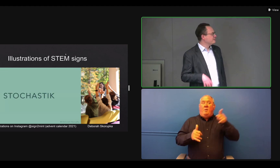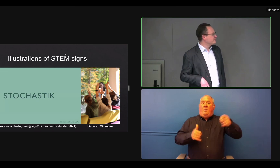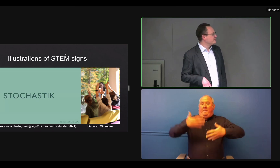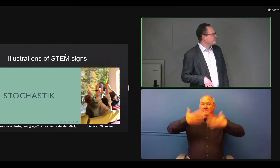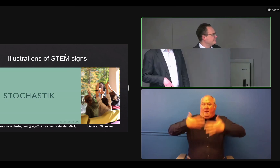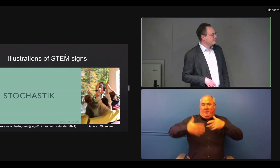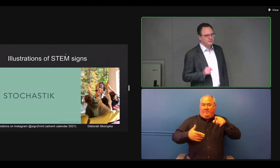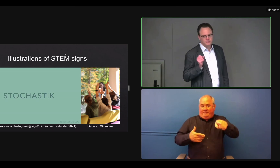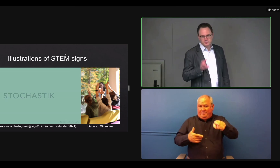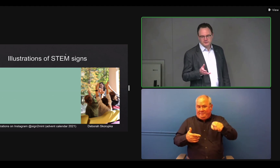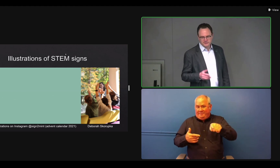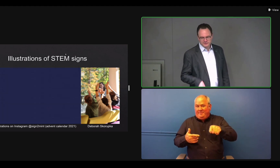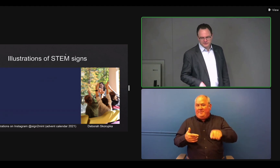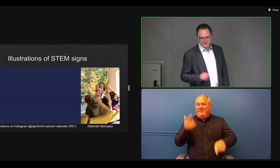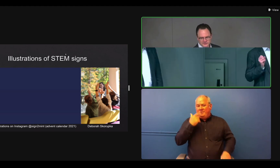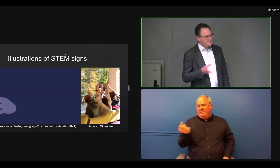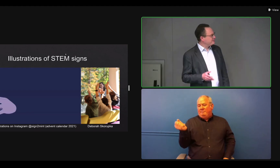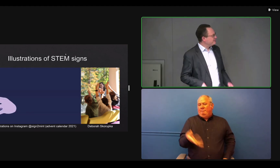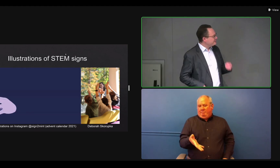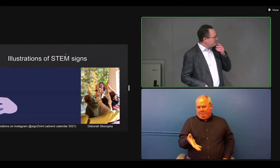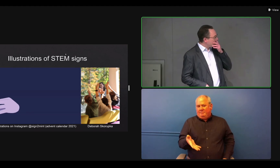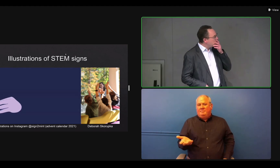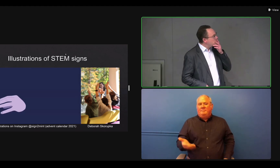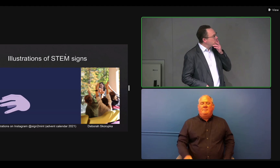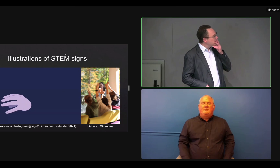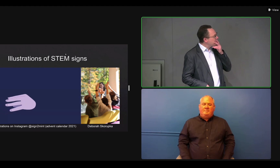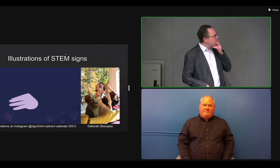This is one for math.